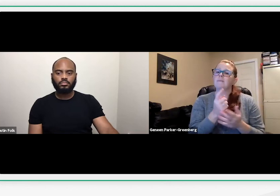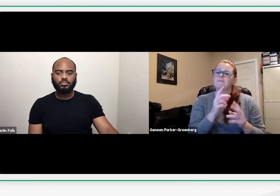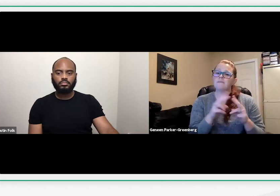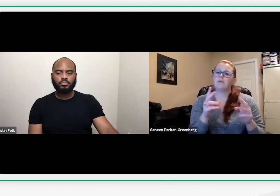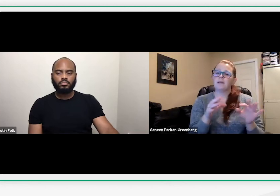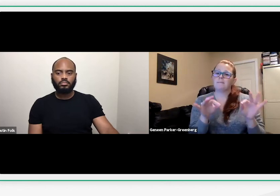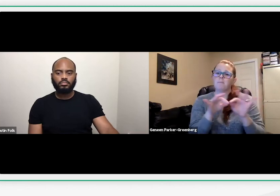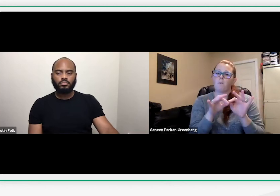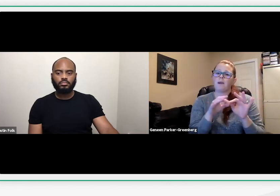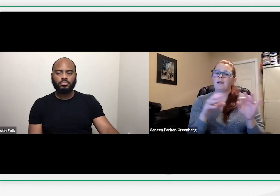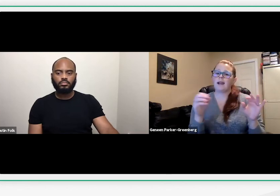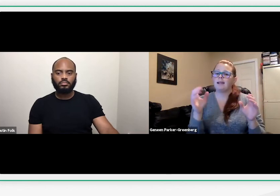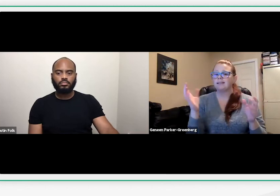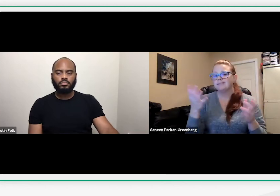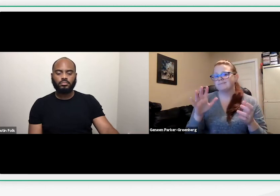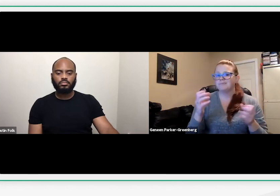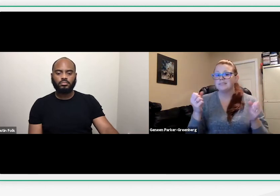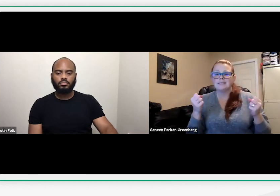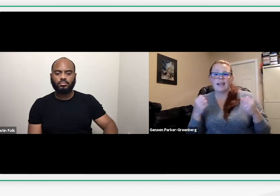a complaint from this entity.